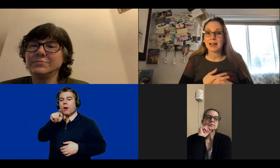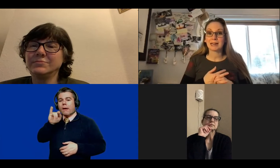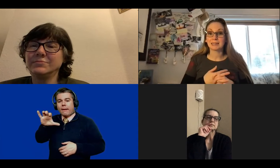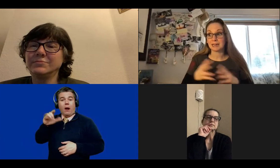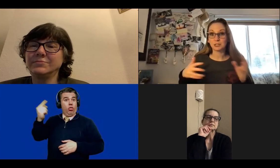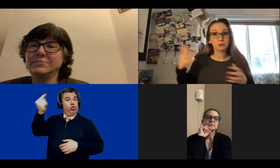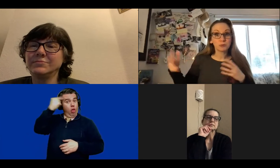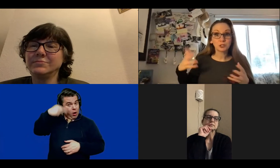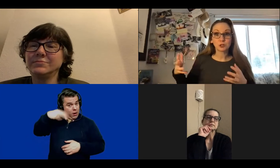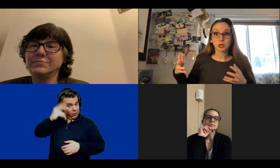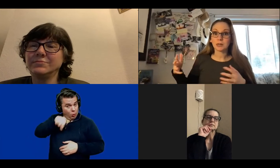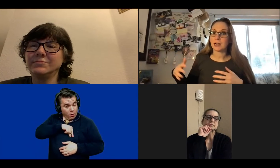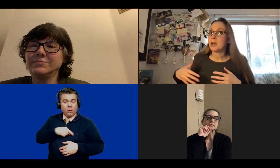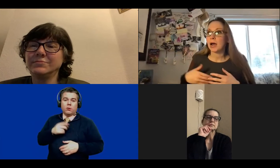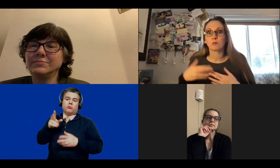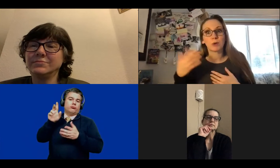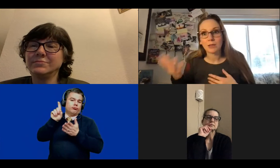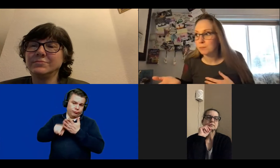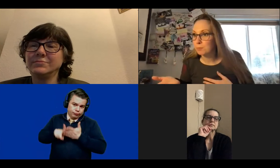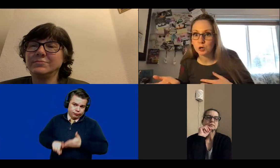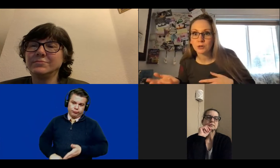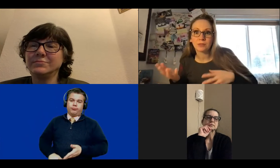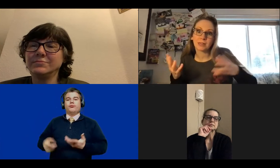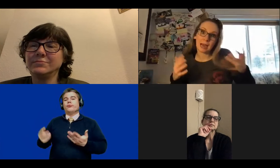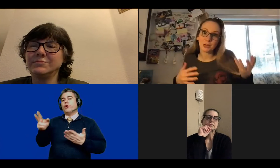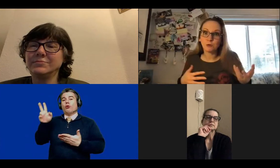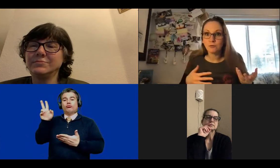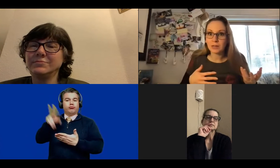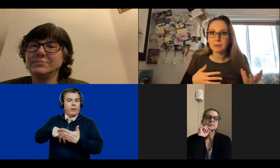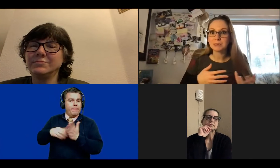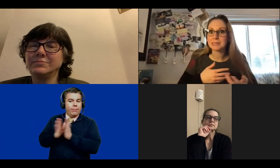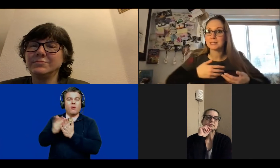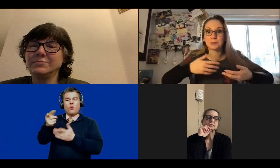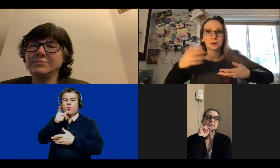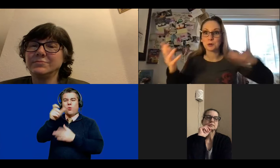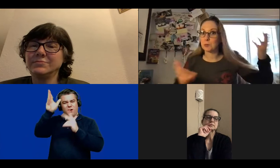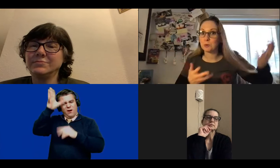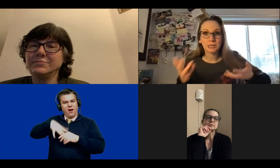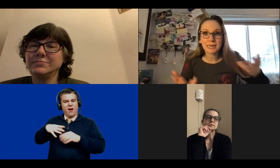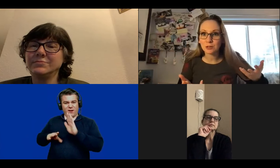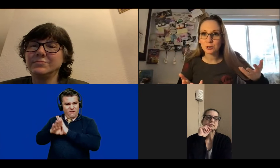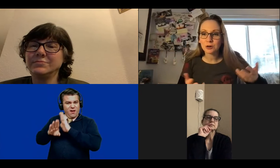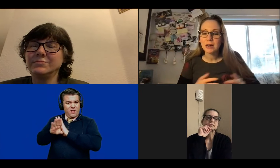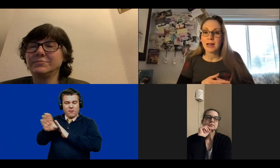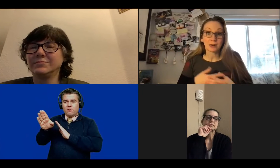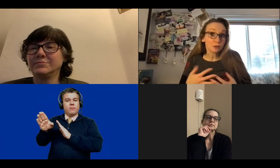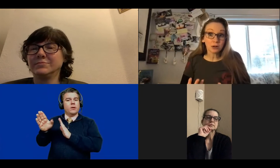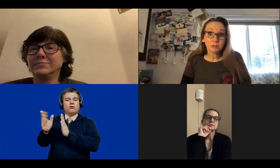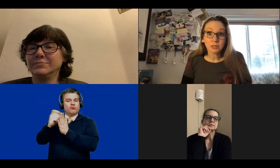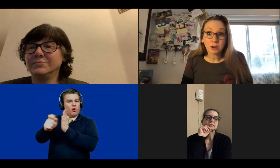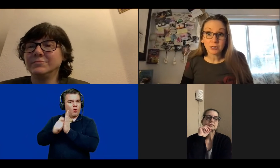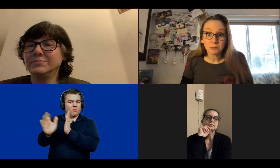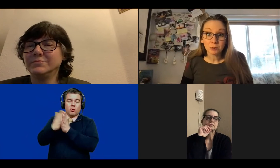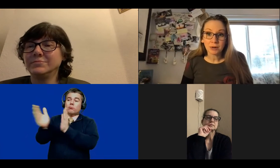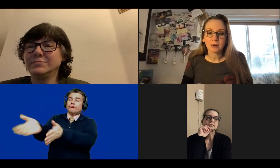quality, and I had done research on it. I read the book that the guy who developed it, put together, and I thought I